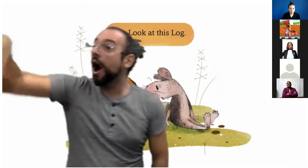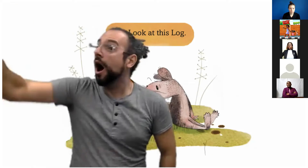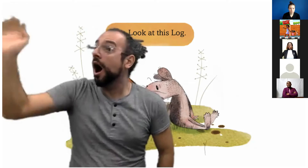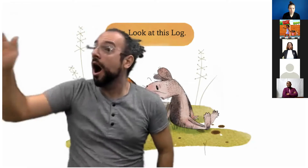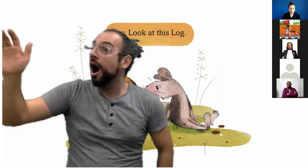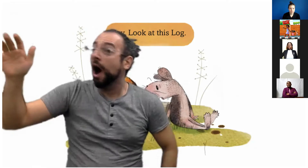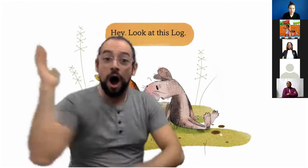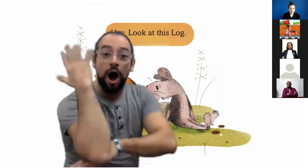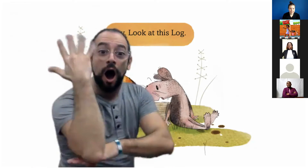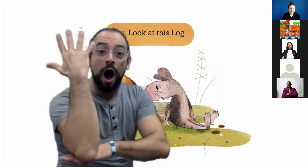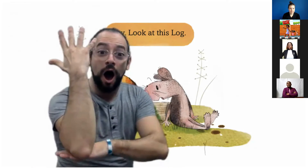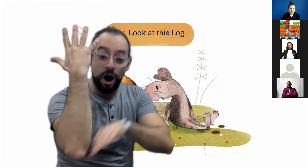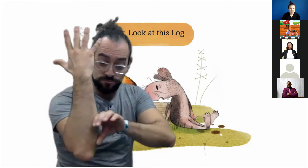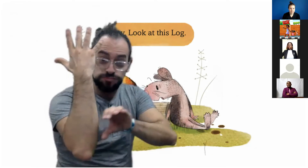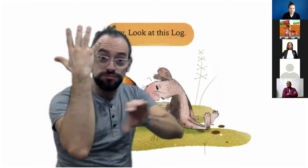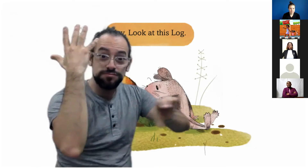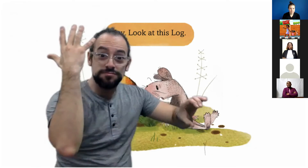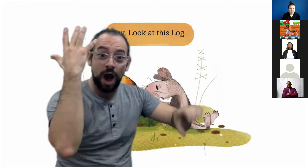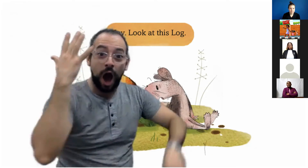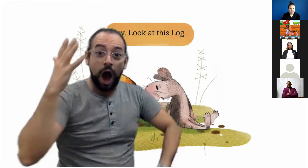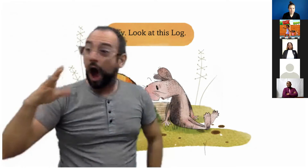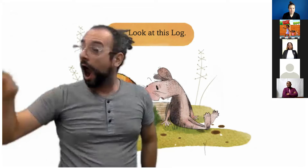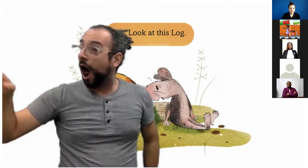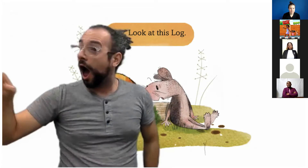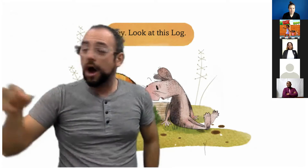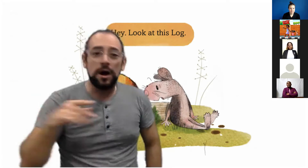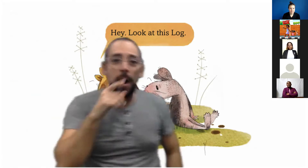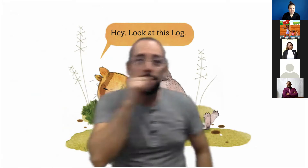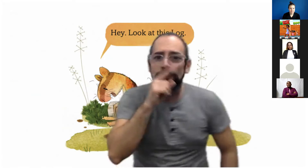Oh, hey,